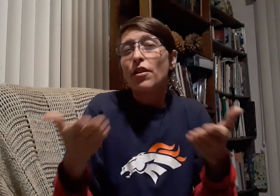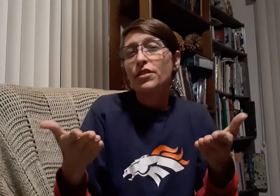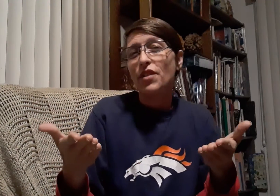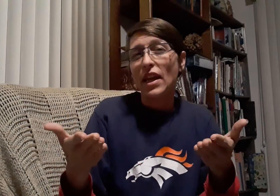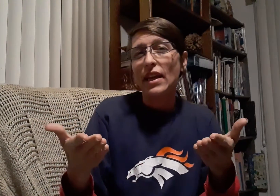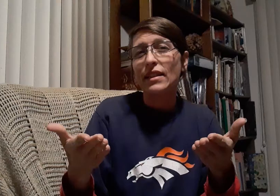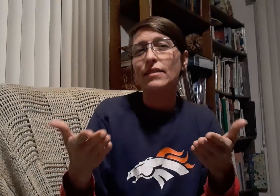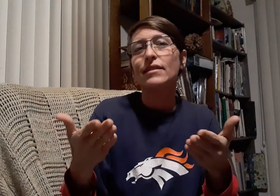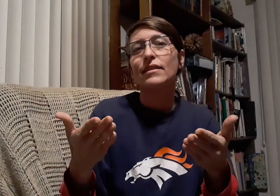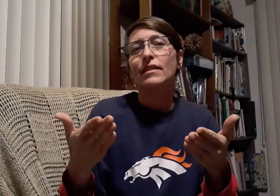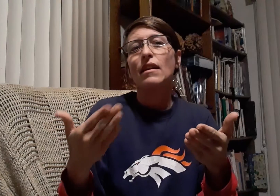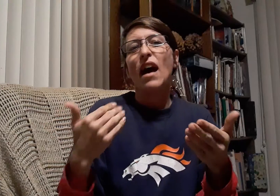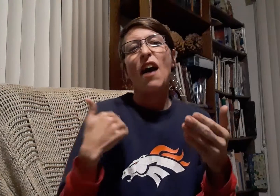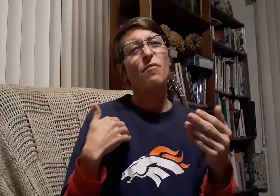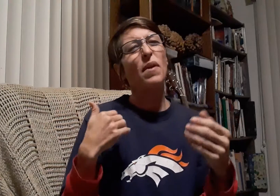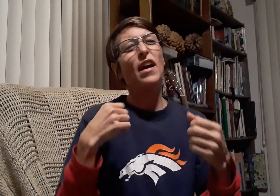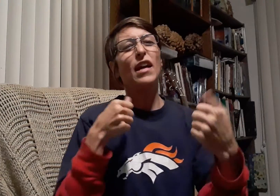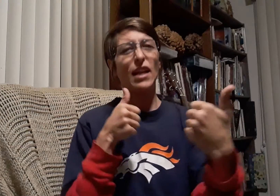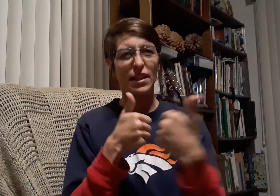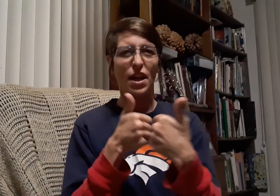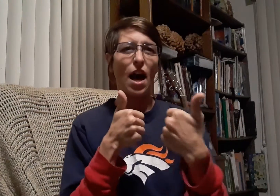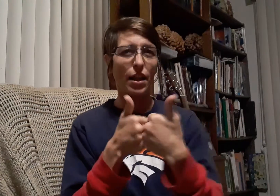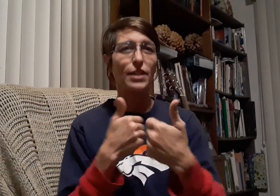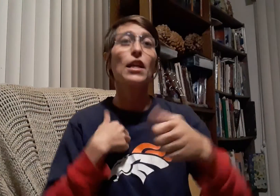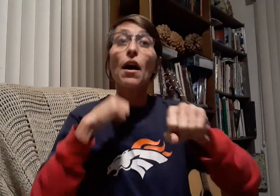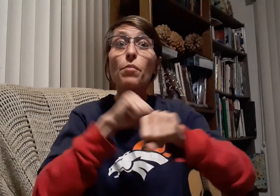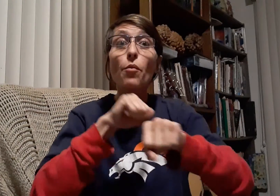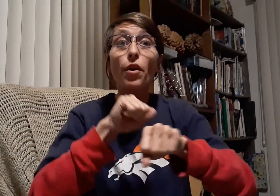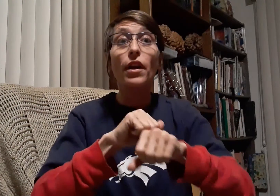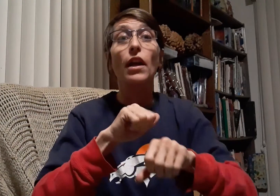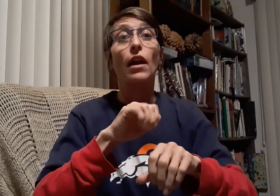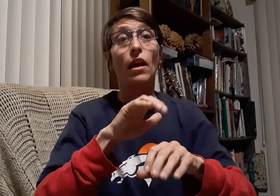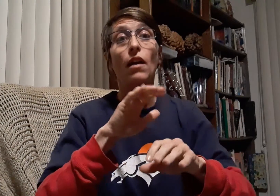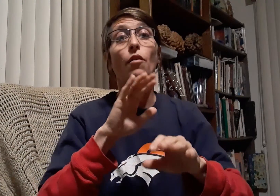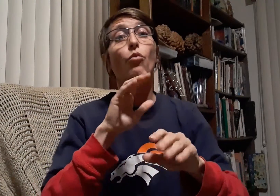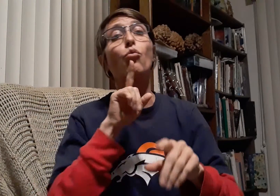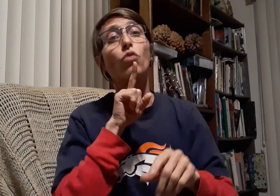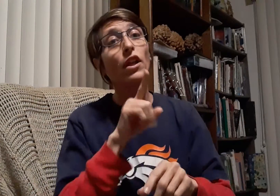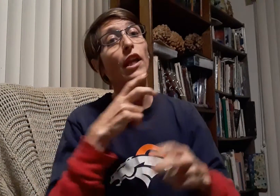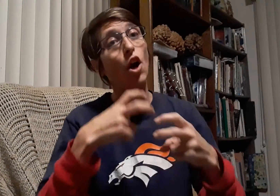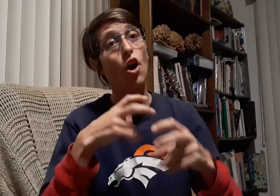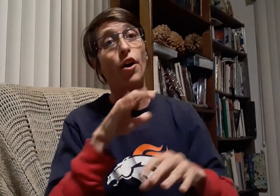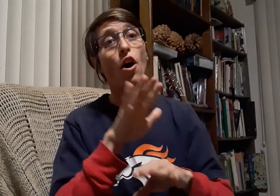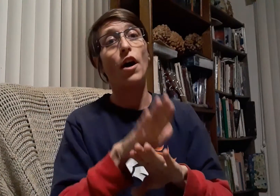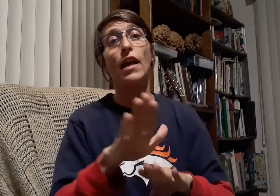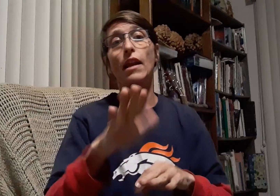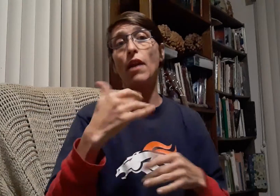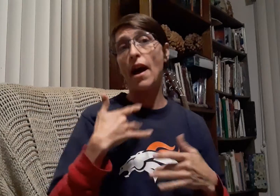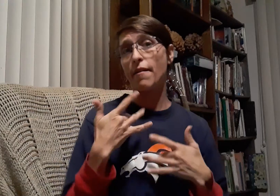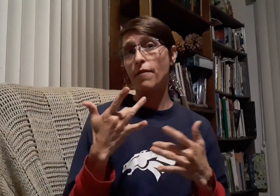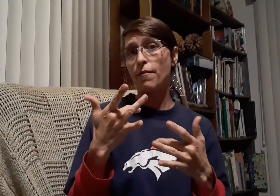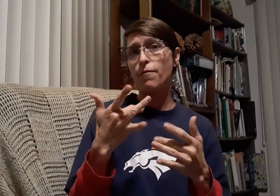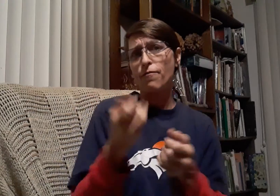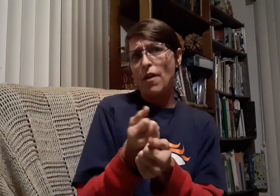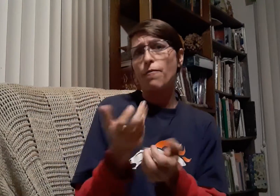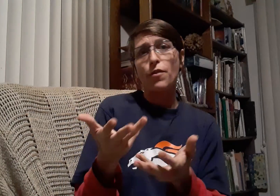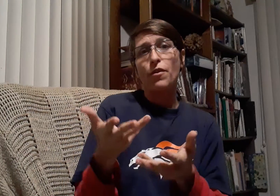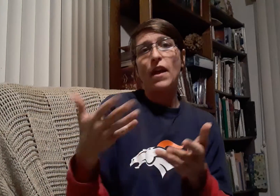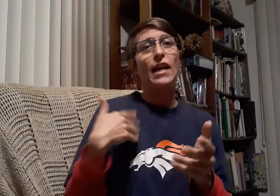those things have been a challenge, and I've been working really hard on it, and I have a few things